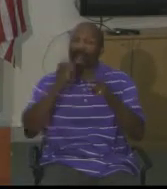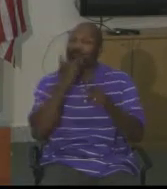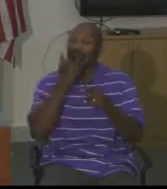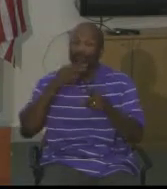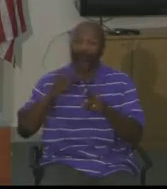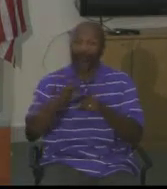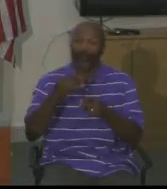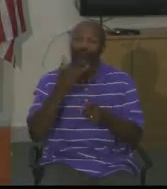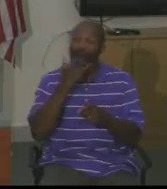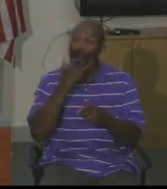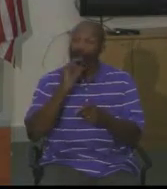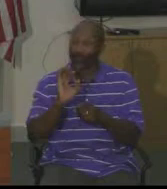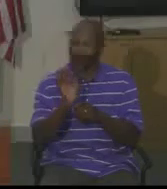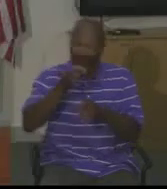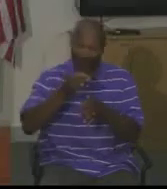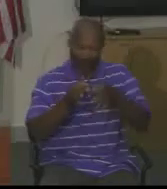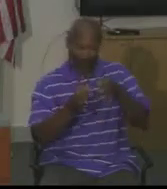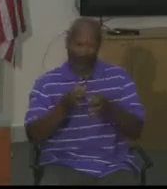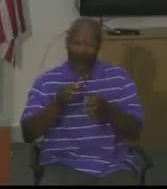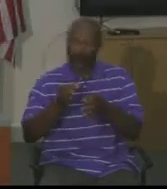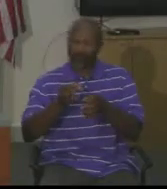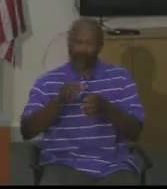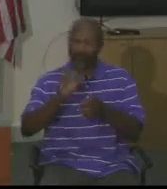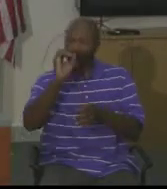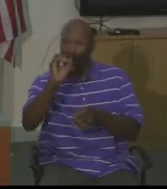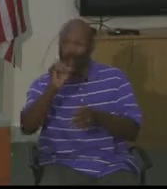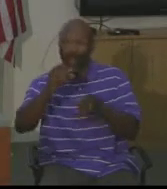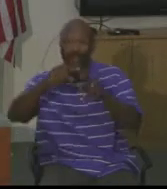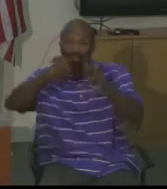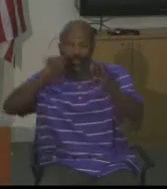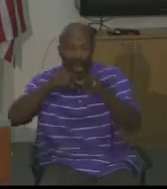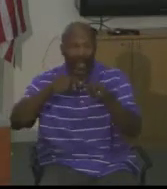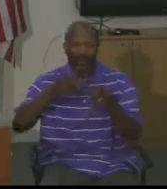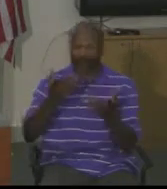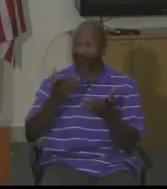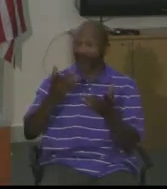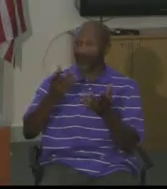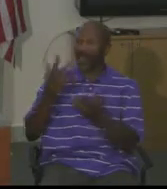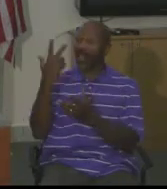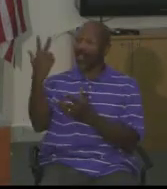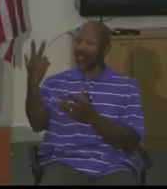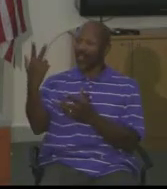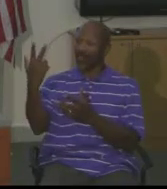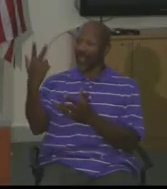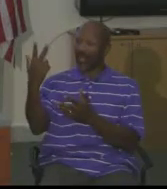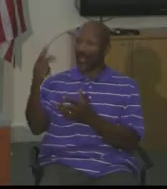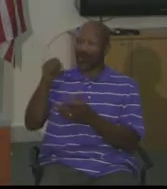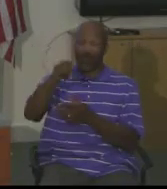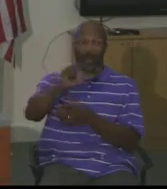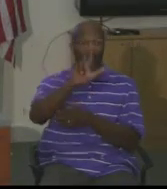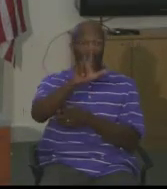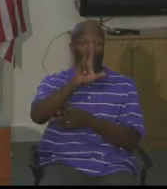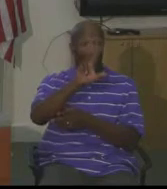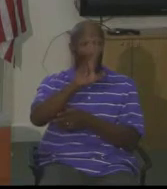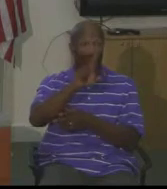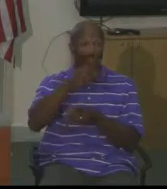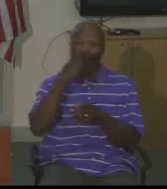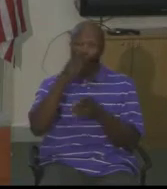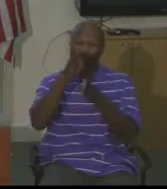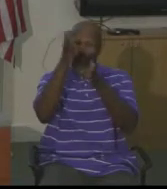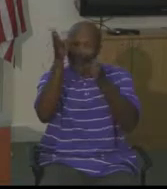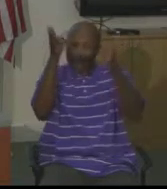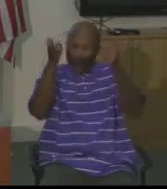slot. So if you look very carefully here, here's an example of a 3.3 volt slot, and there's a notch